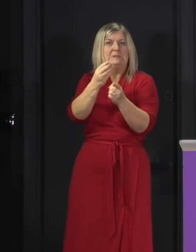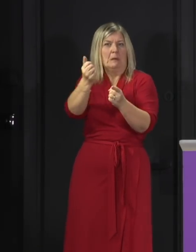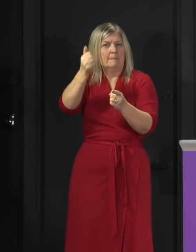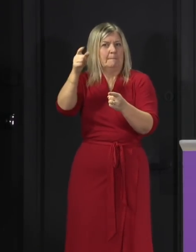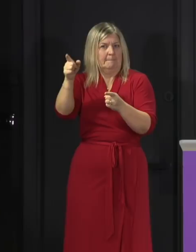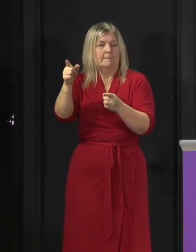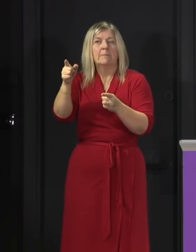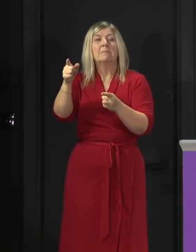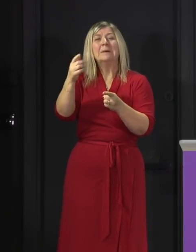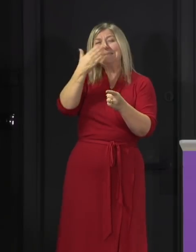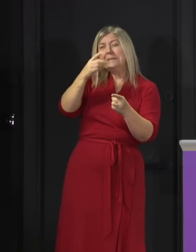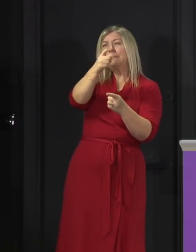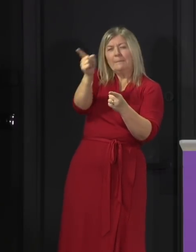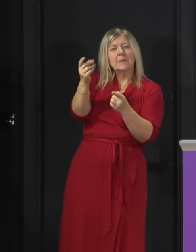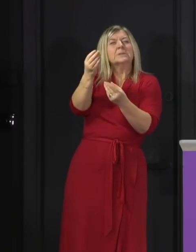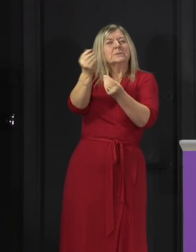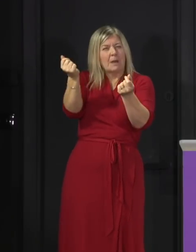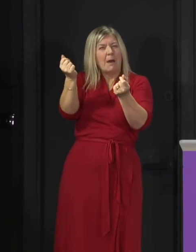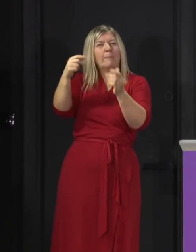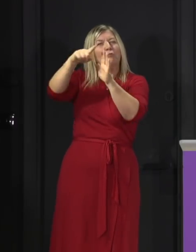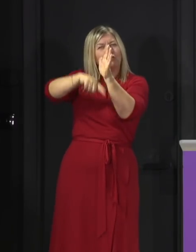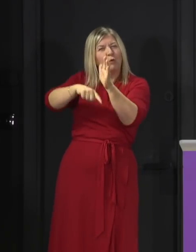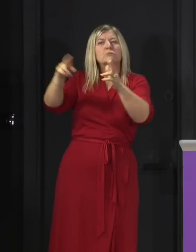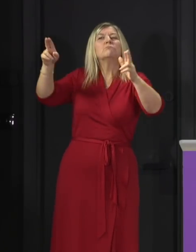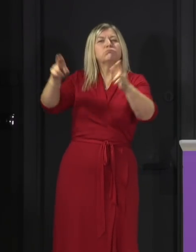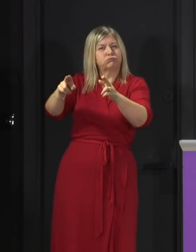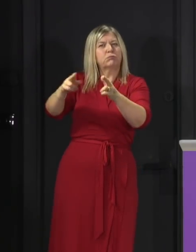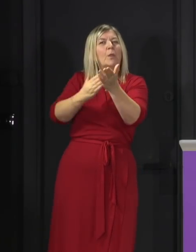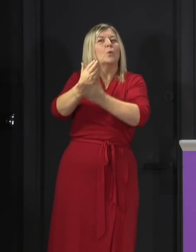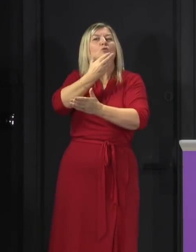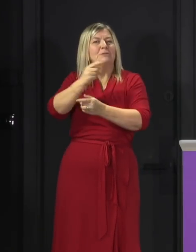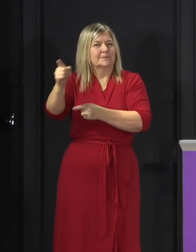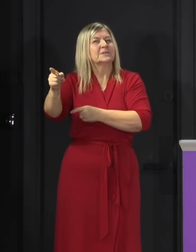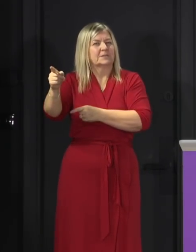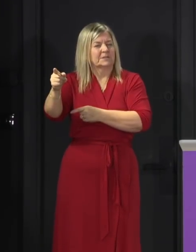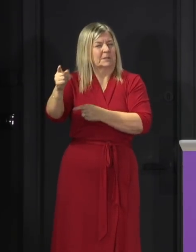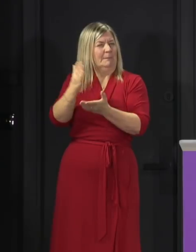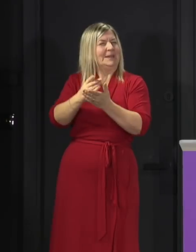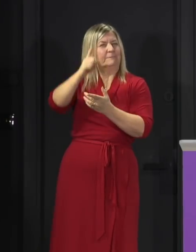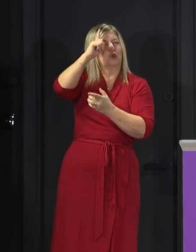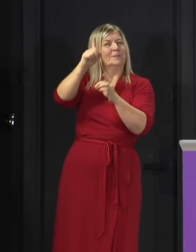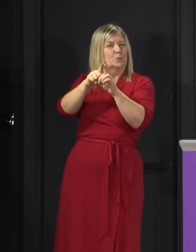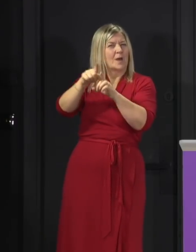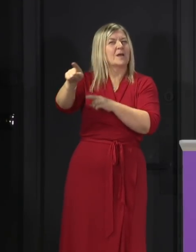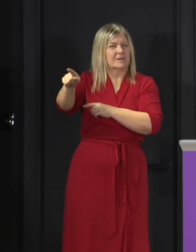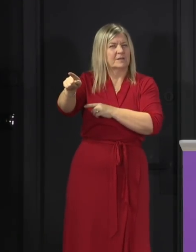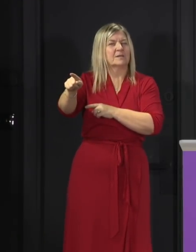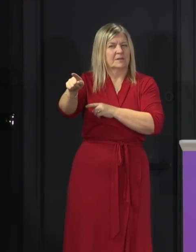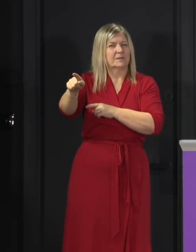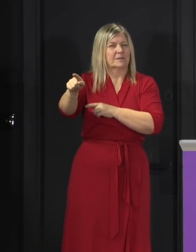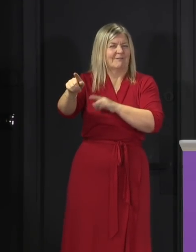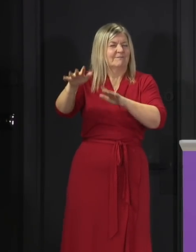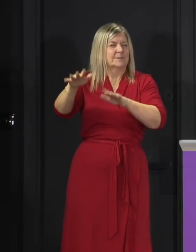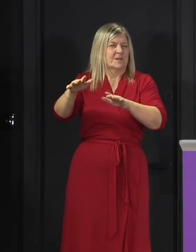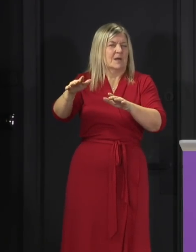even there is some relaxation over the Christmas, the sort of heart of the Christmas period.